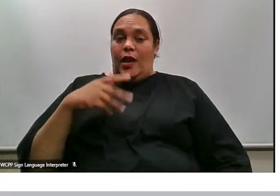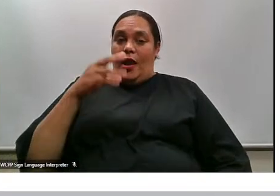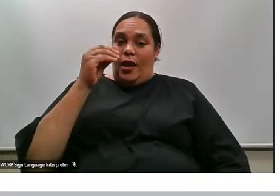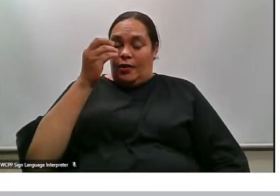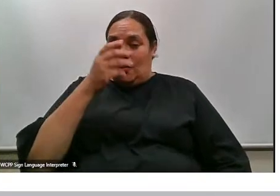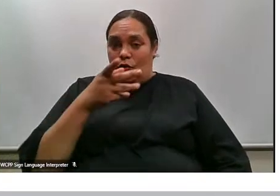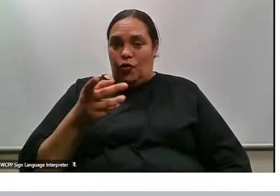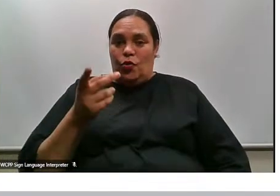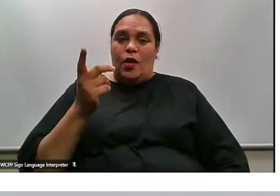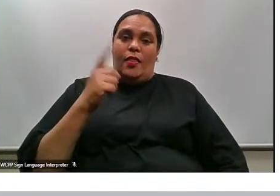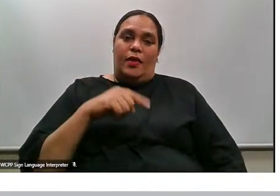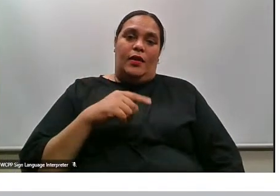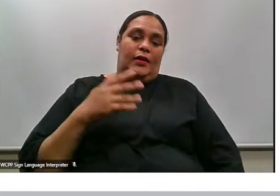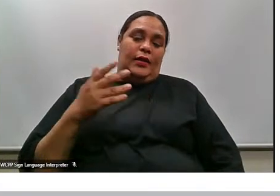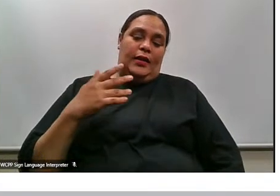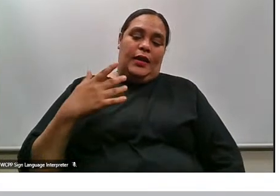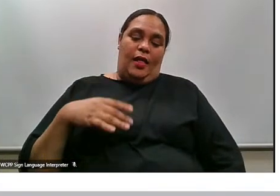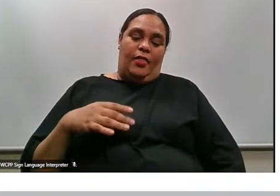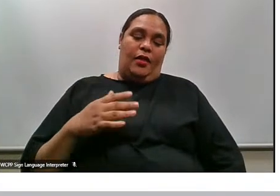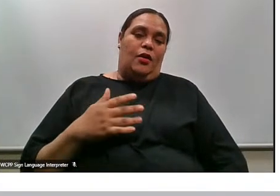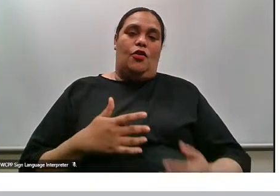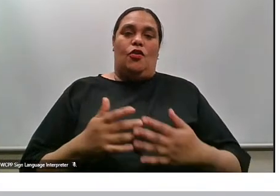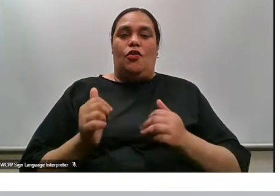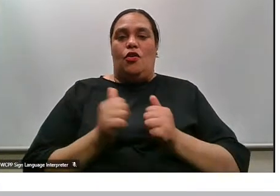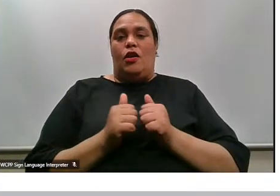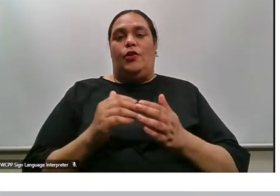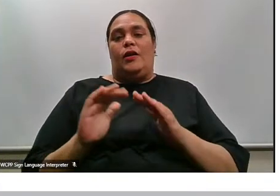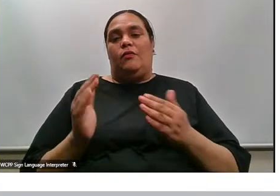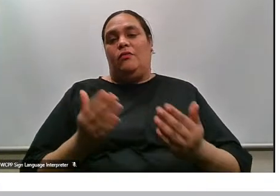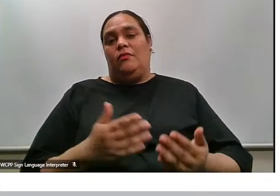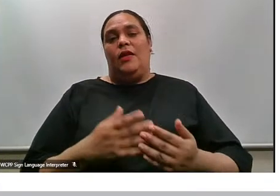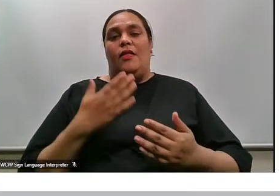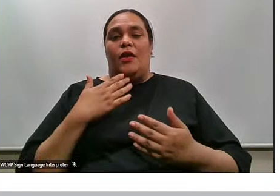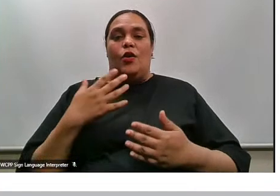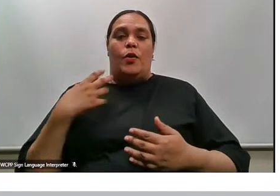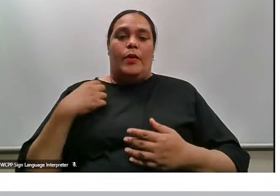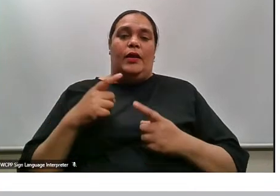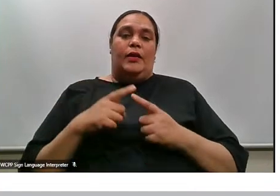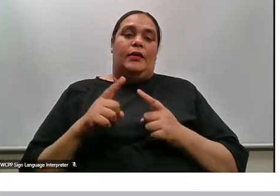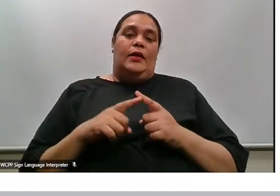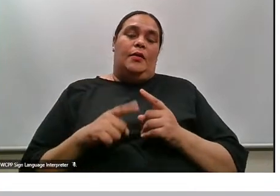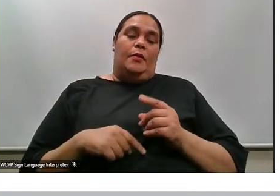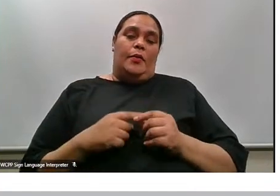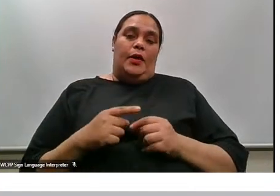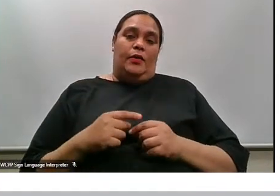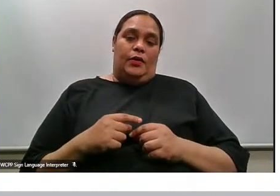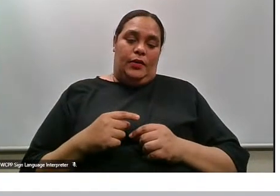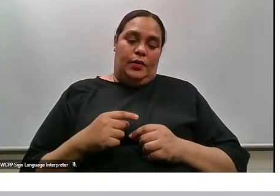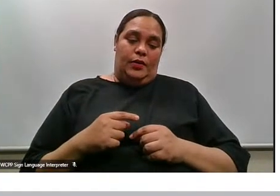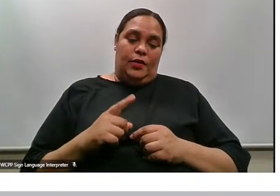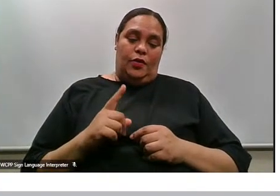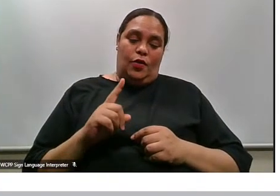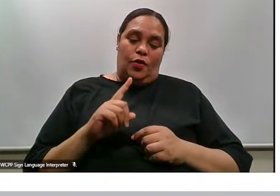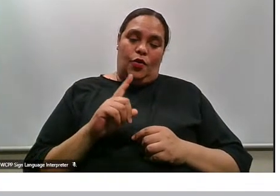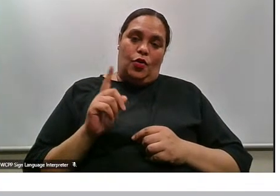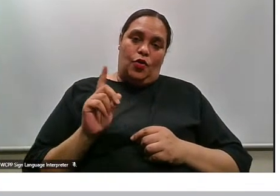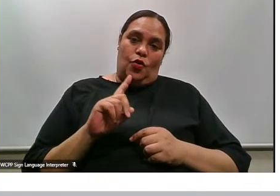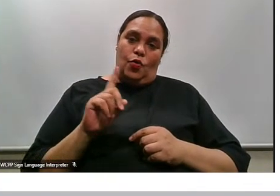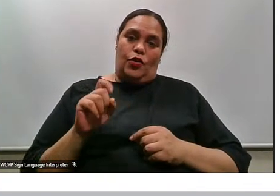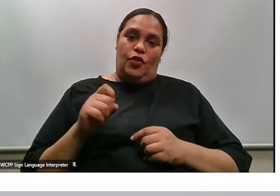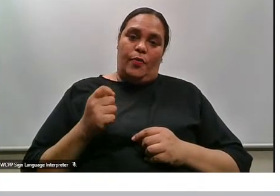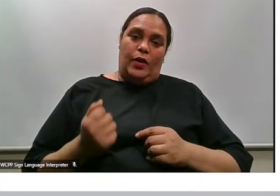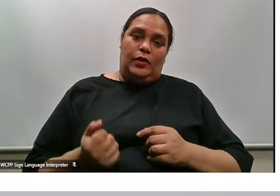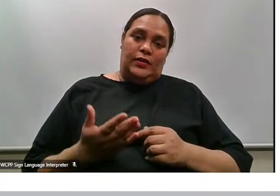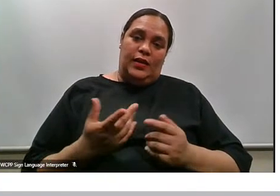if you bring any colleague in. Thank you, Minister. Just in terms of the question on